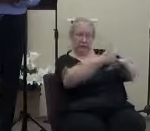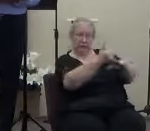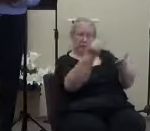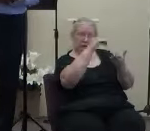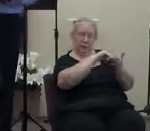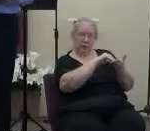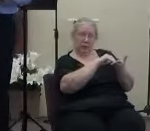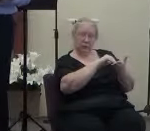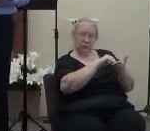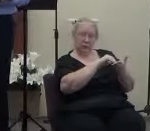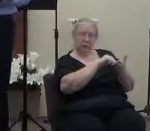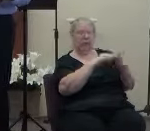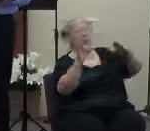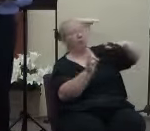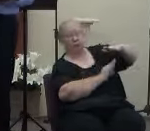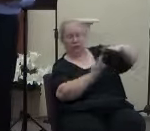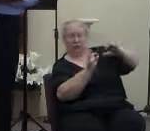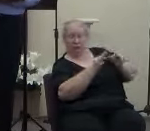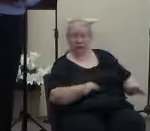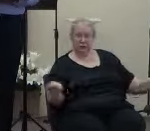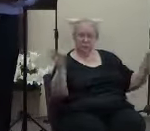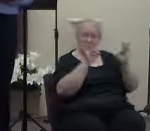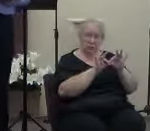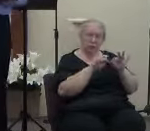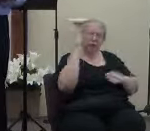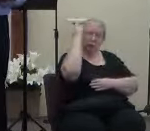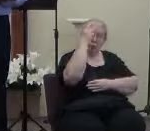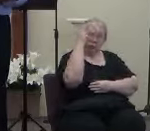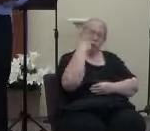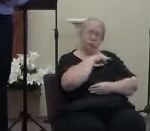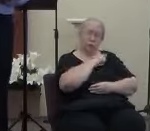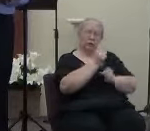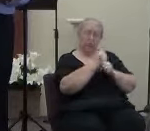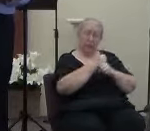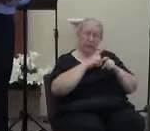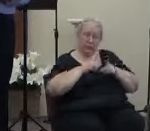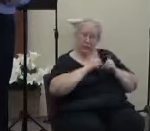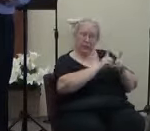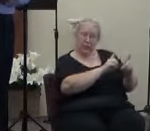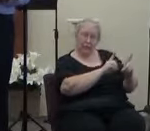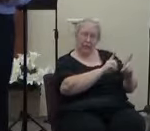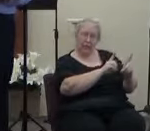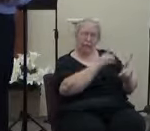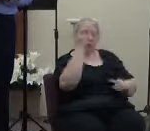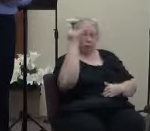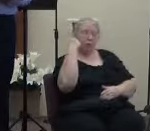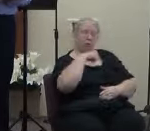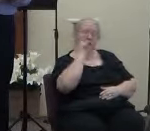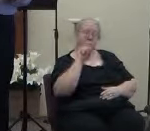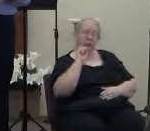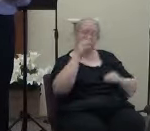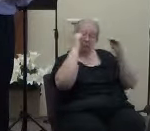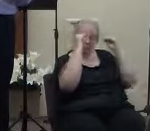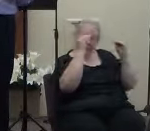See, the foundation's important. That's why we have to make disciples. That's why we have to teach and preach the truth. Because it's